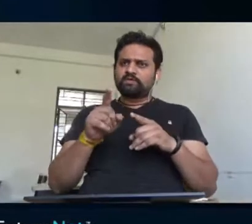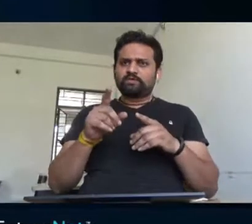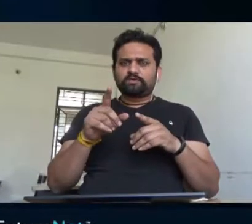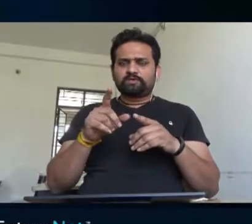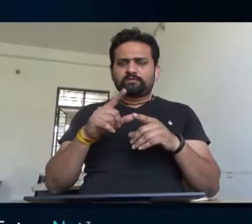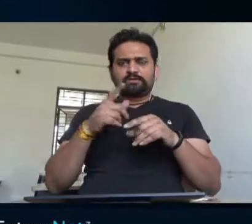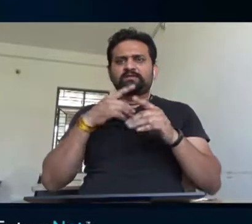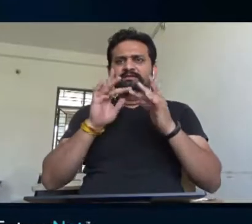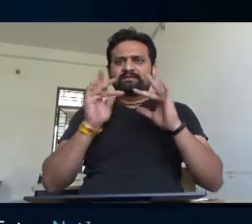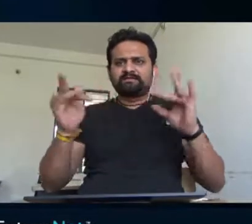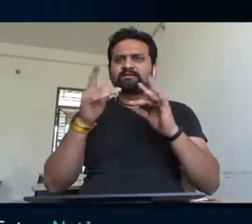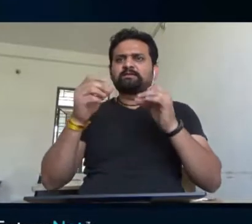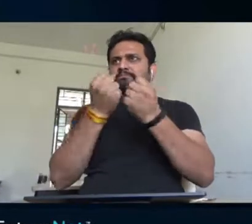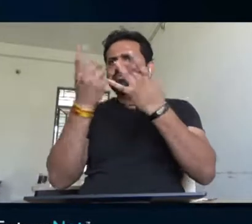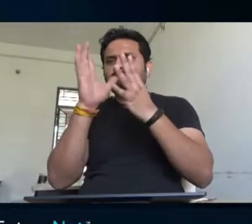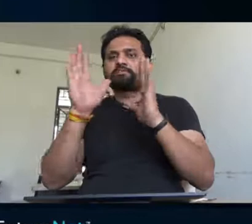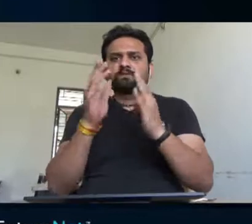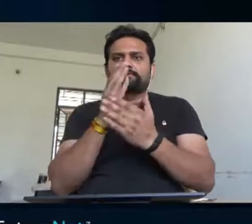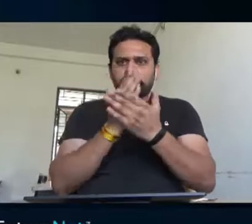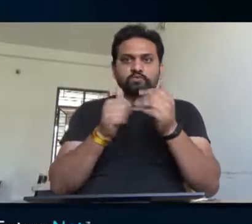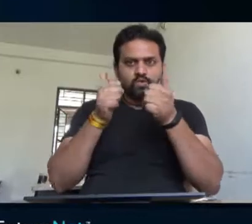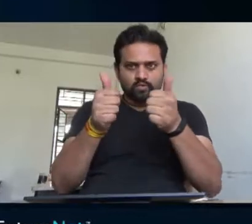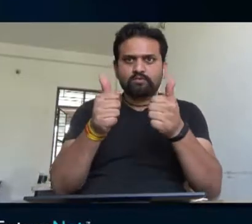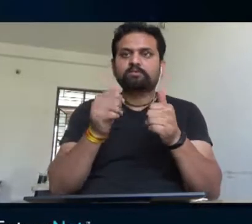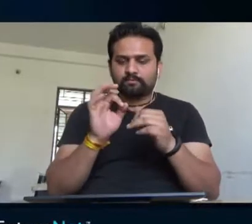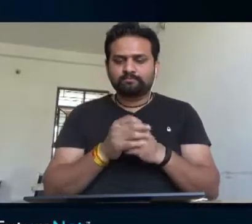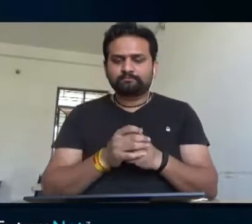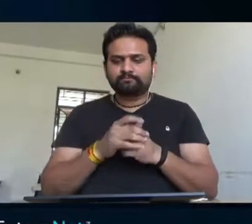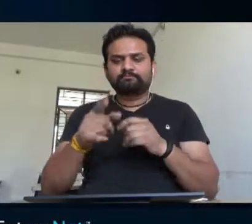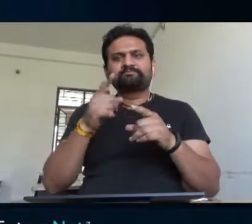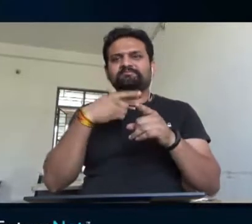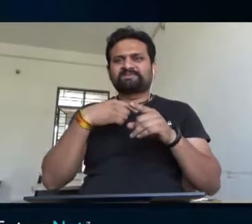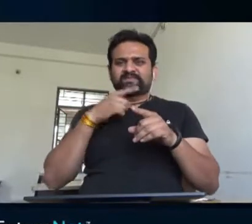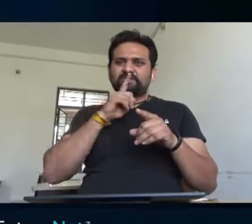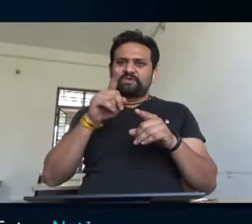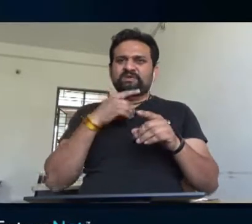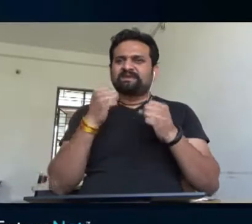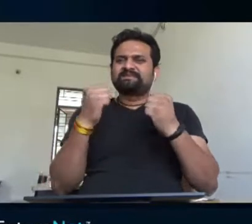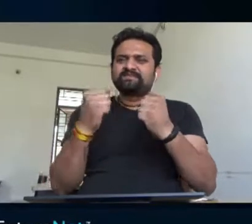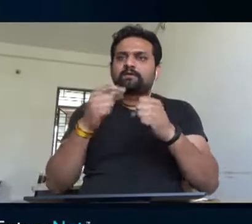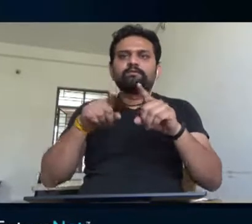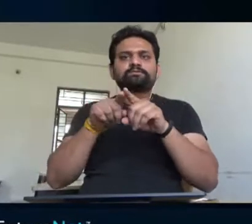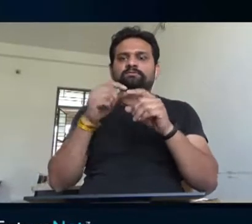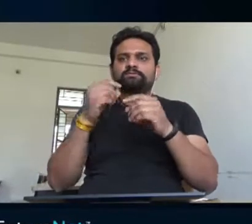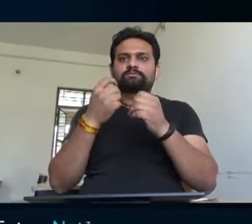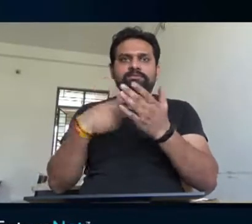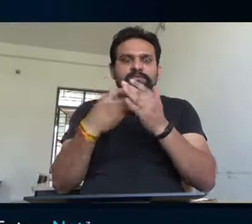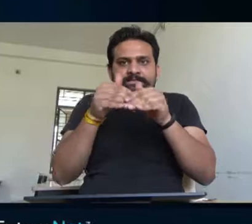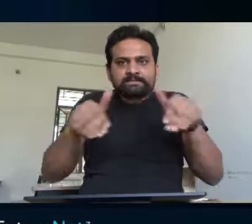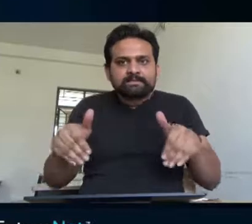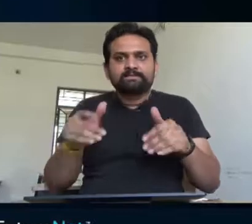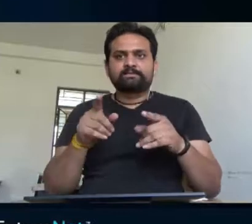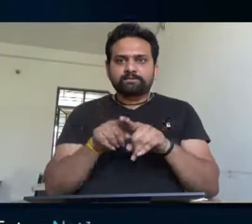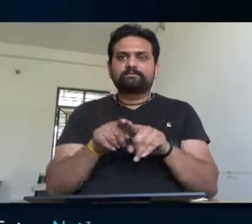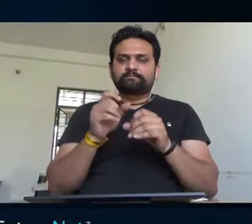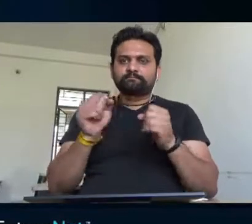still online at BitPay, but it will go online for reasons which are not in our hand. We are still not in BitPay, but